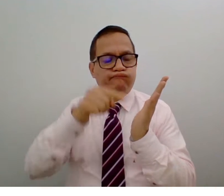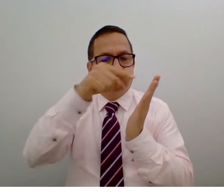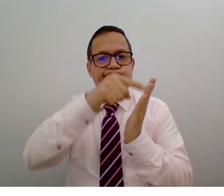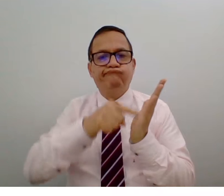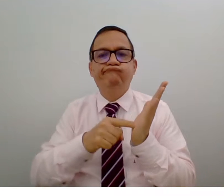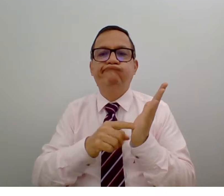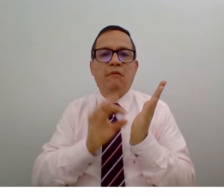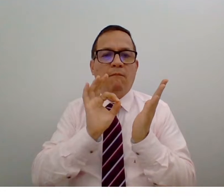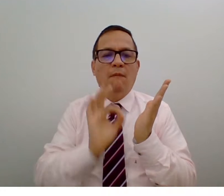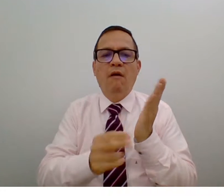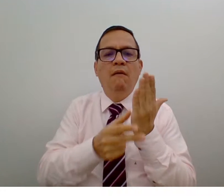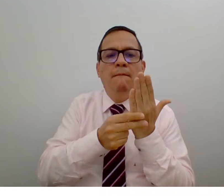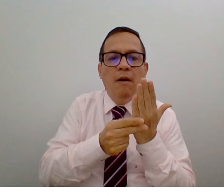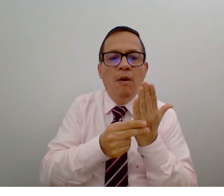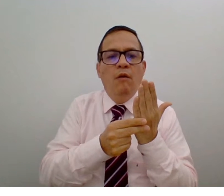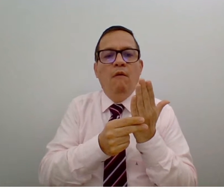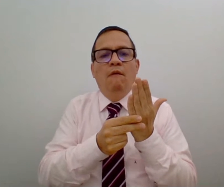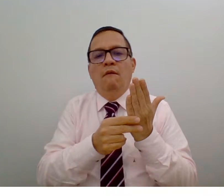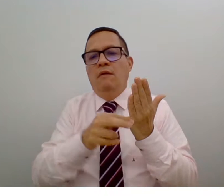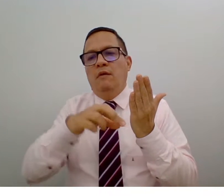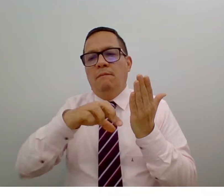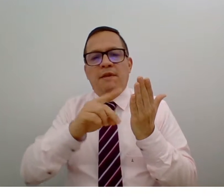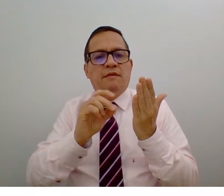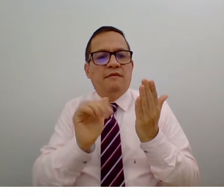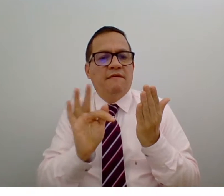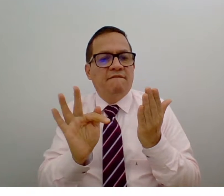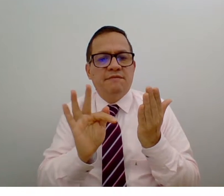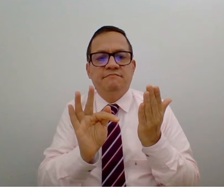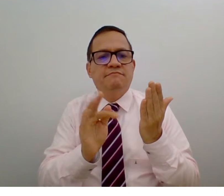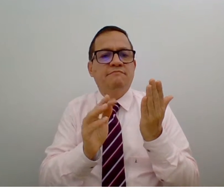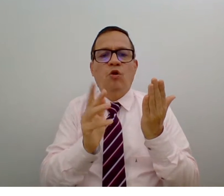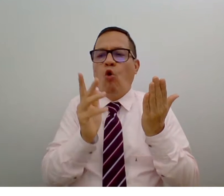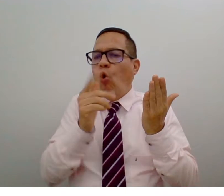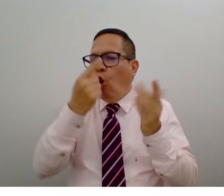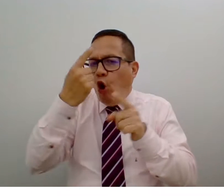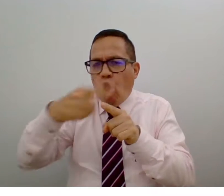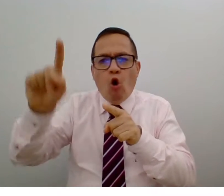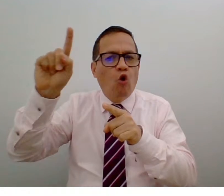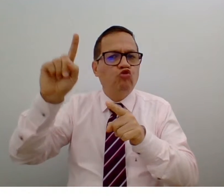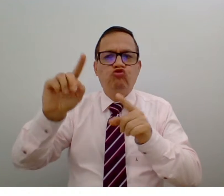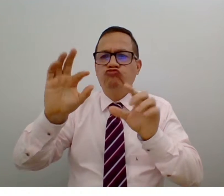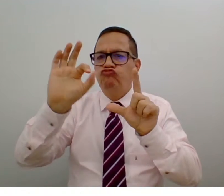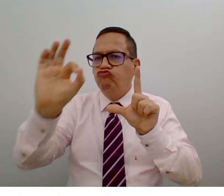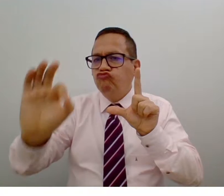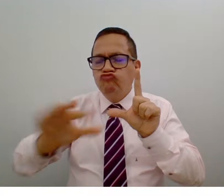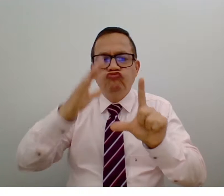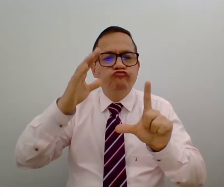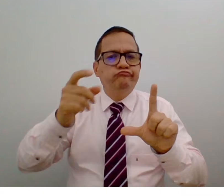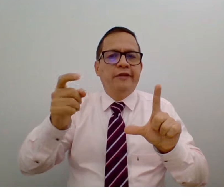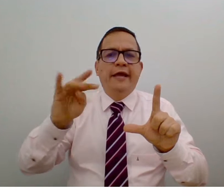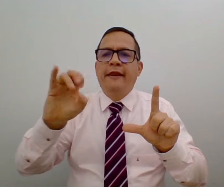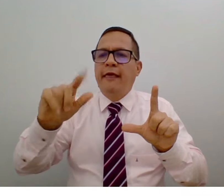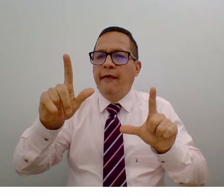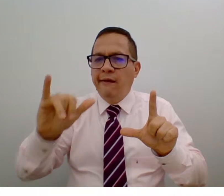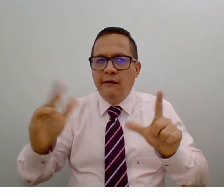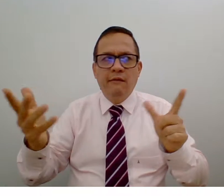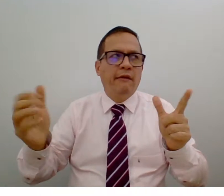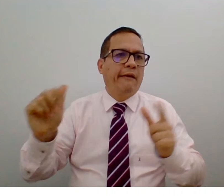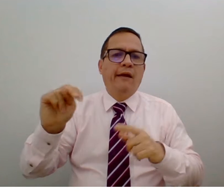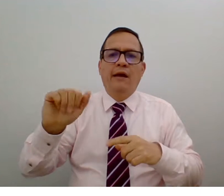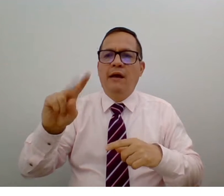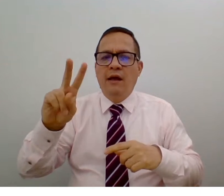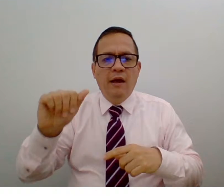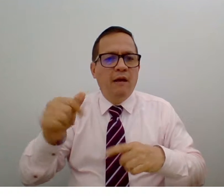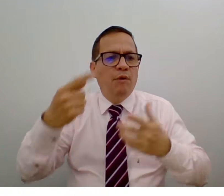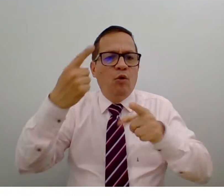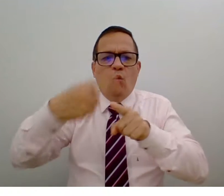in a PDF, Word, PPT document, or in an online tool as Genially, Canva, etc.